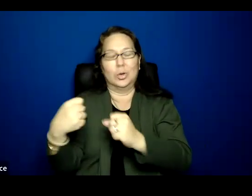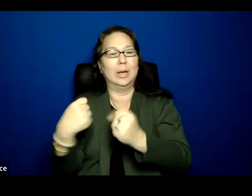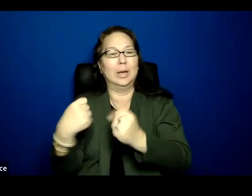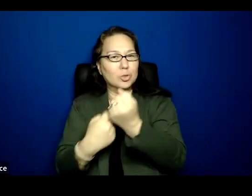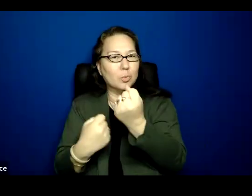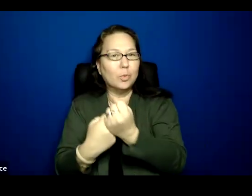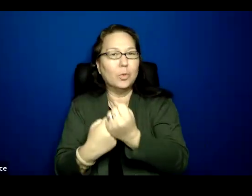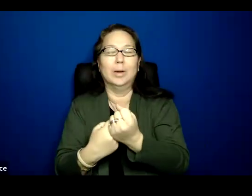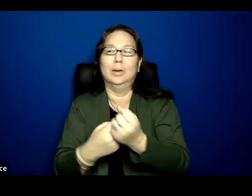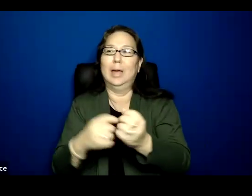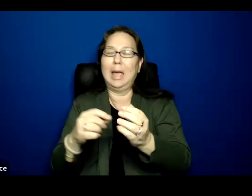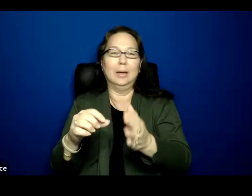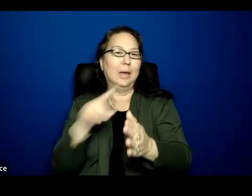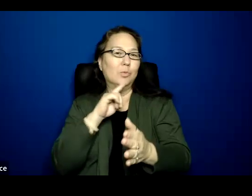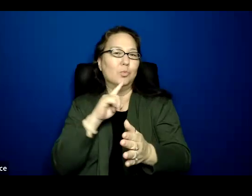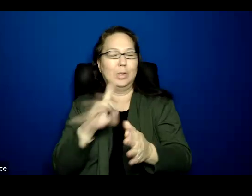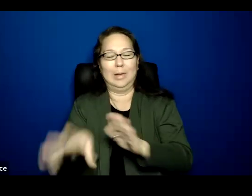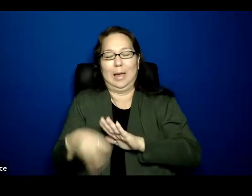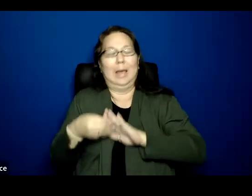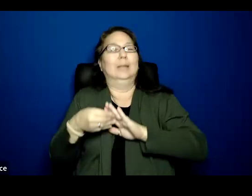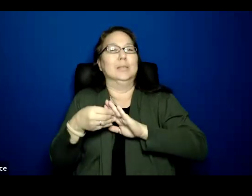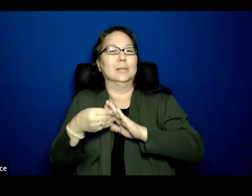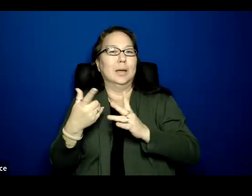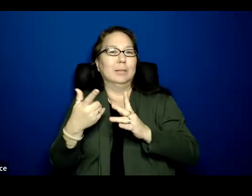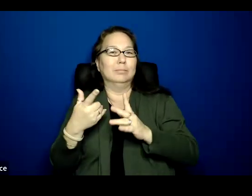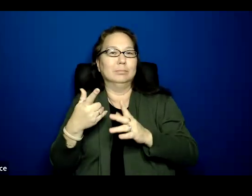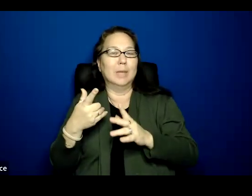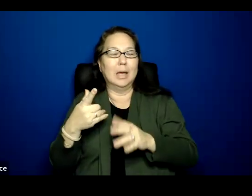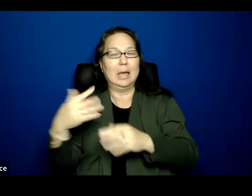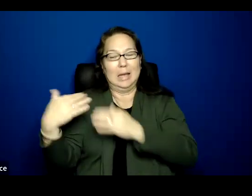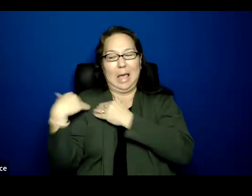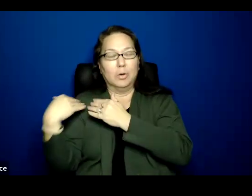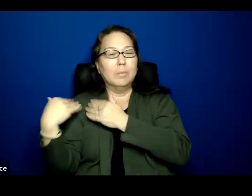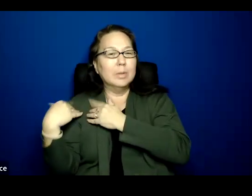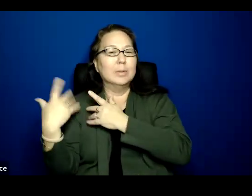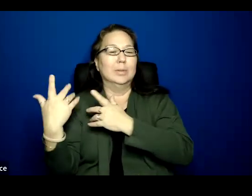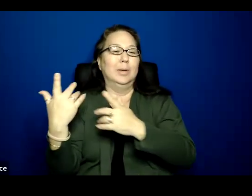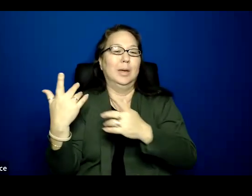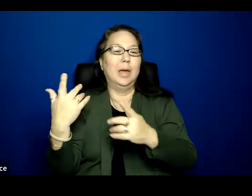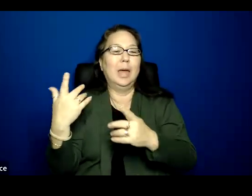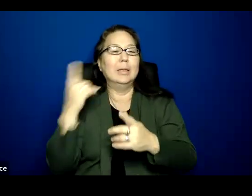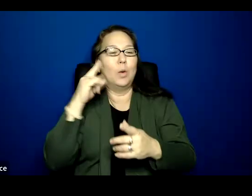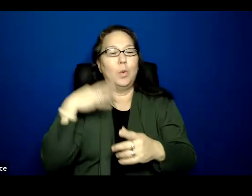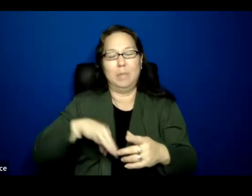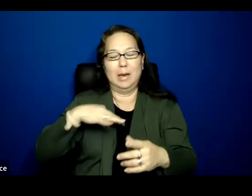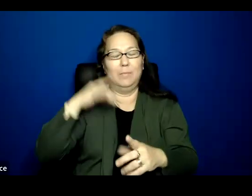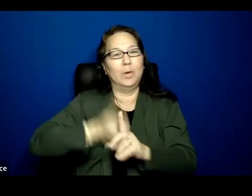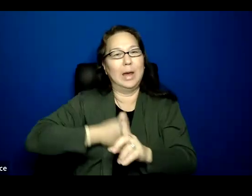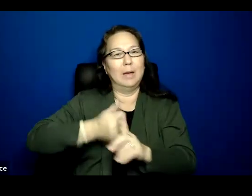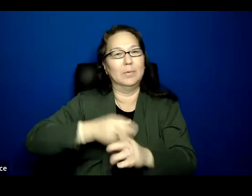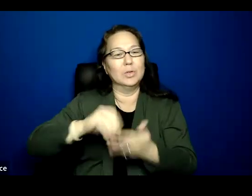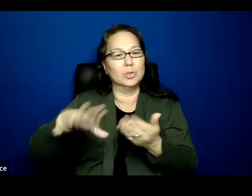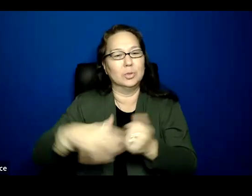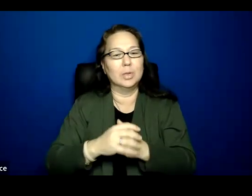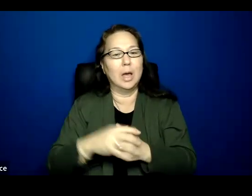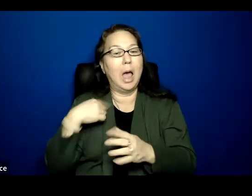enhancing accountability, and establishing universal practices that benefit every student. I would like to now pass this presentation